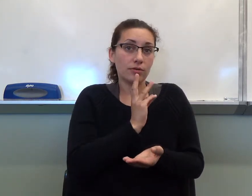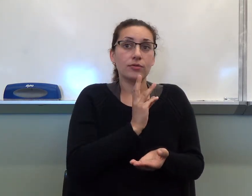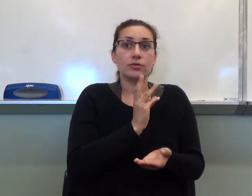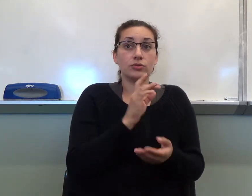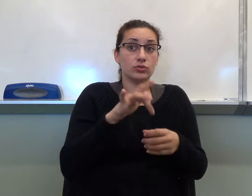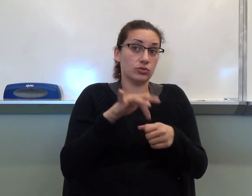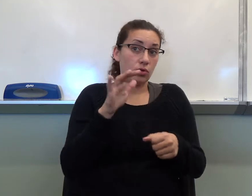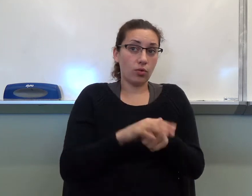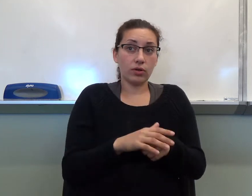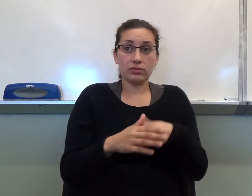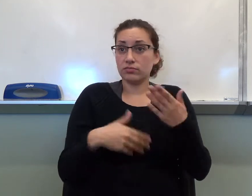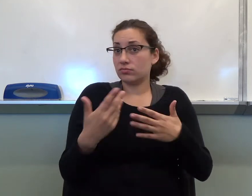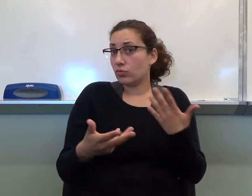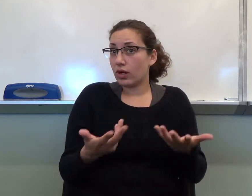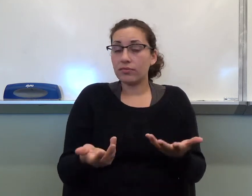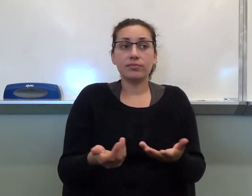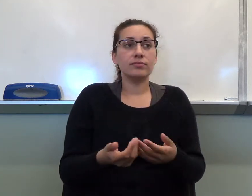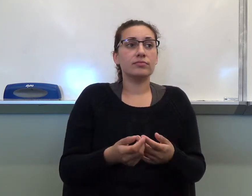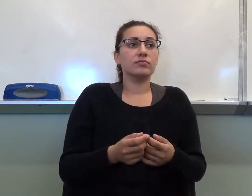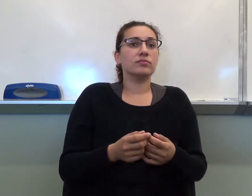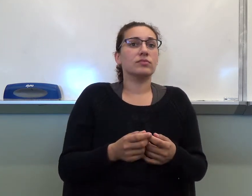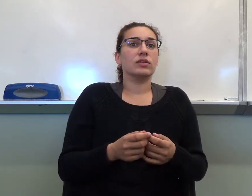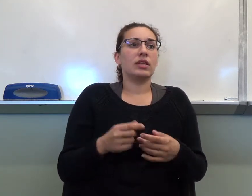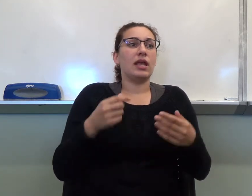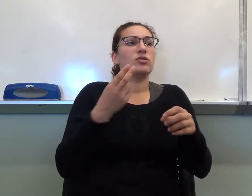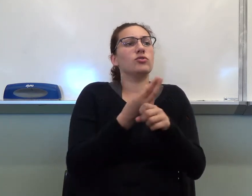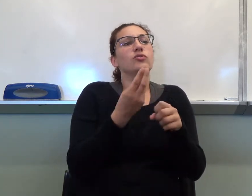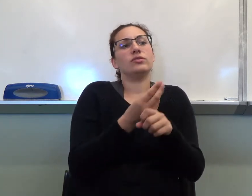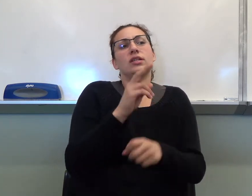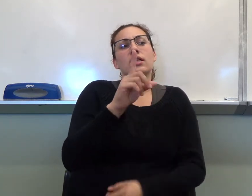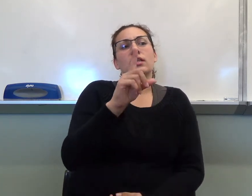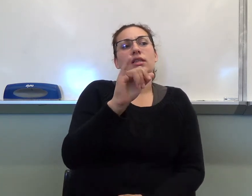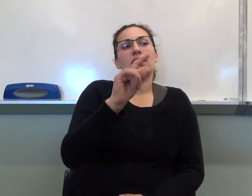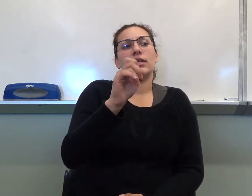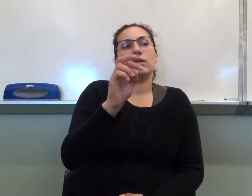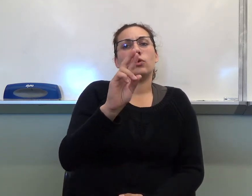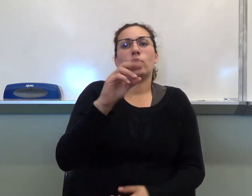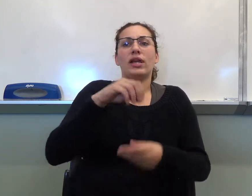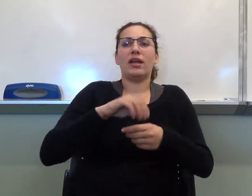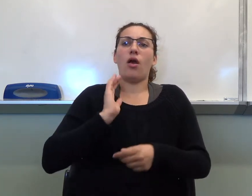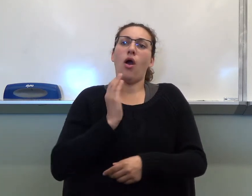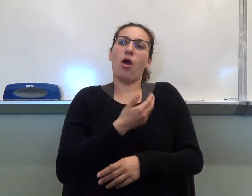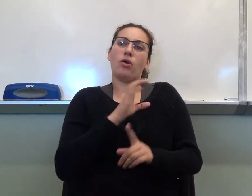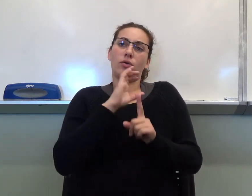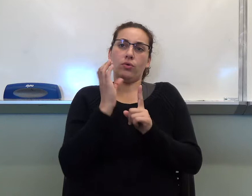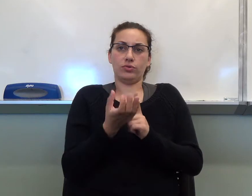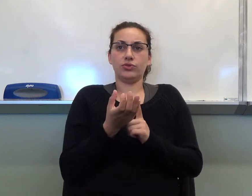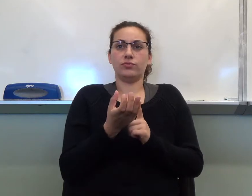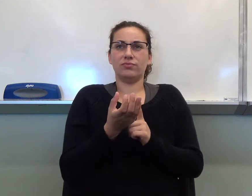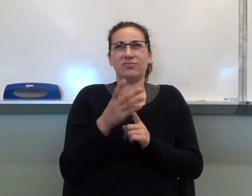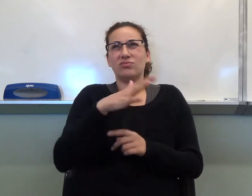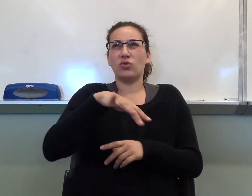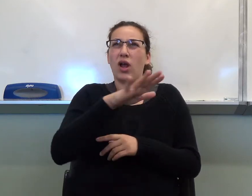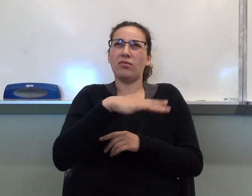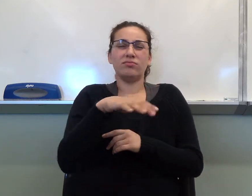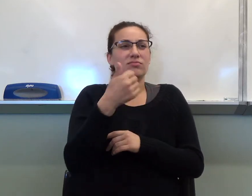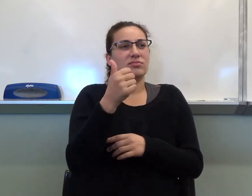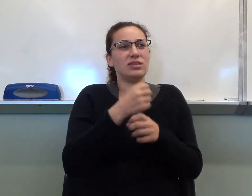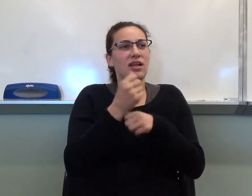sodas and so forth, they have brought the liter into our culture. And that's been, I would say, what, 10 years? Maybe a little more,